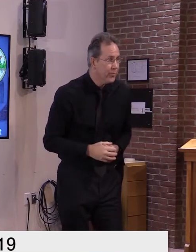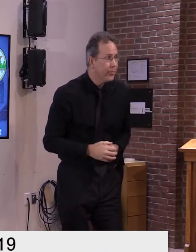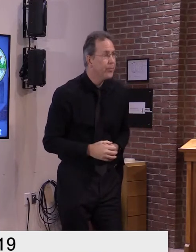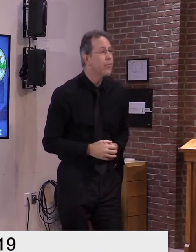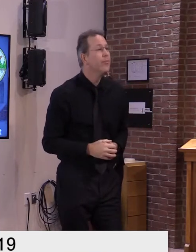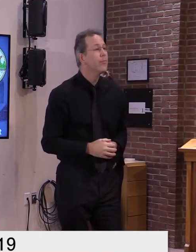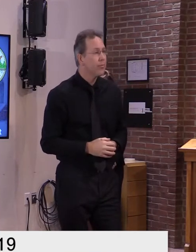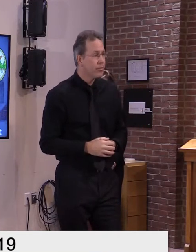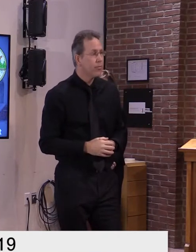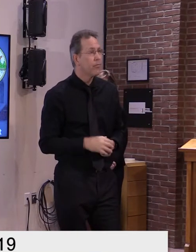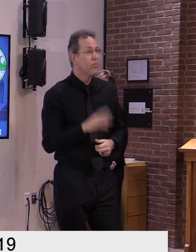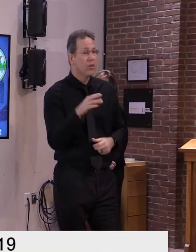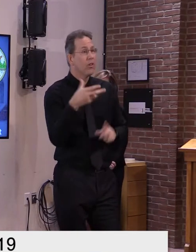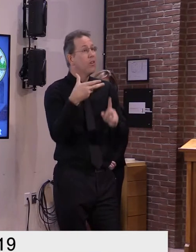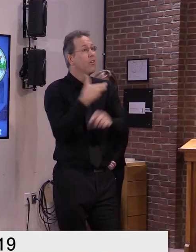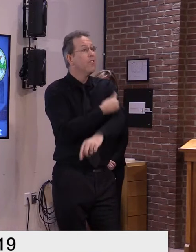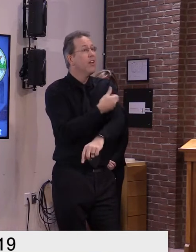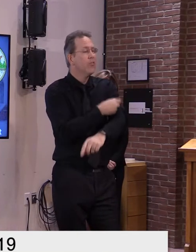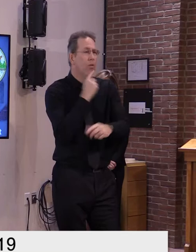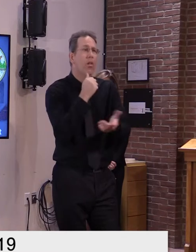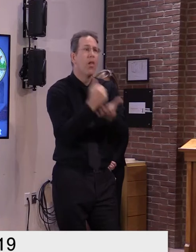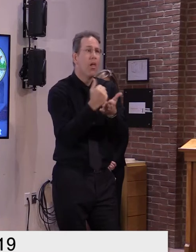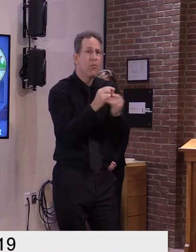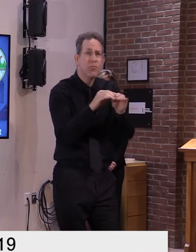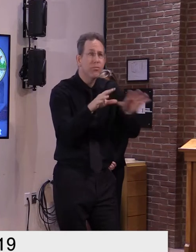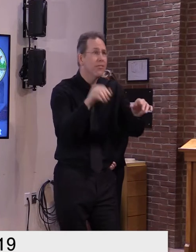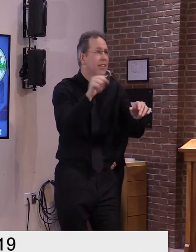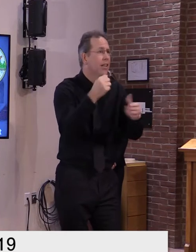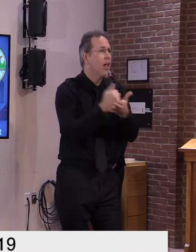virus and begin our return to normal.